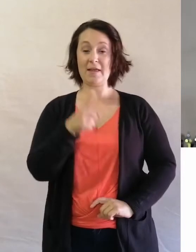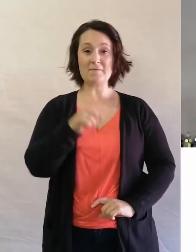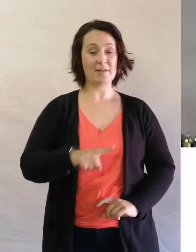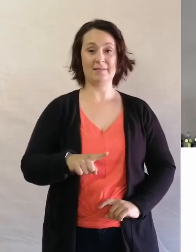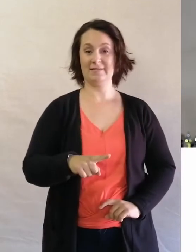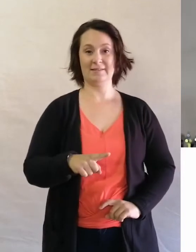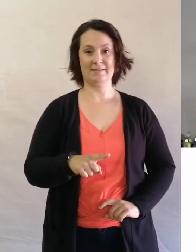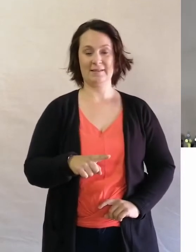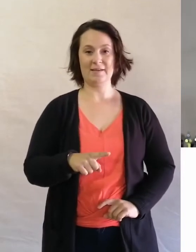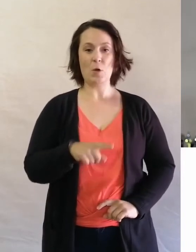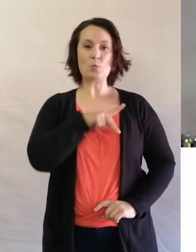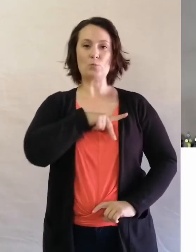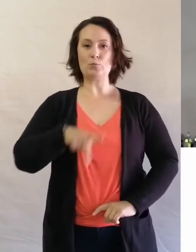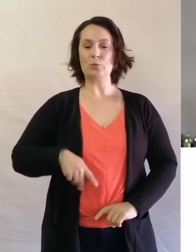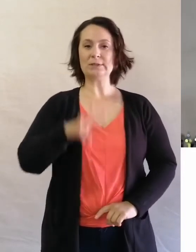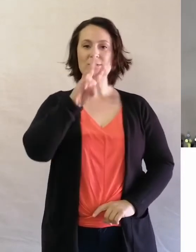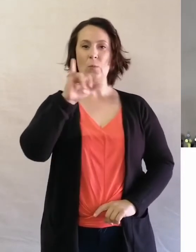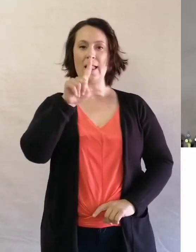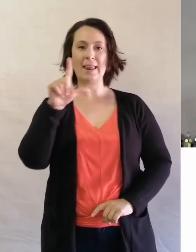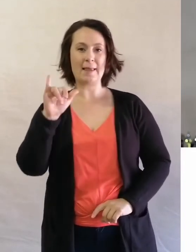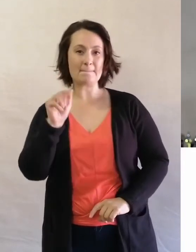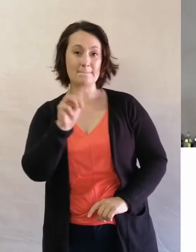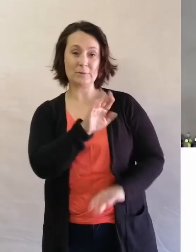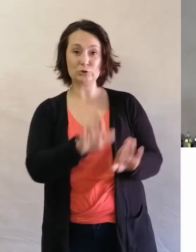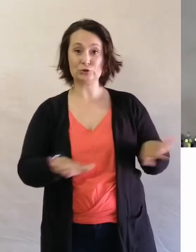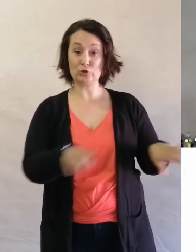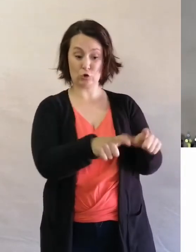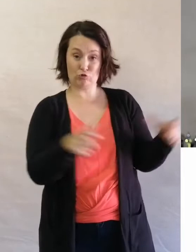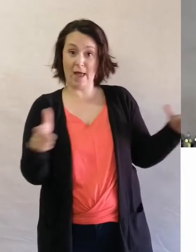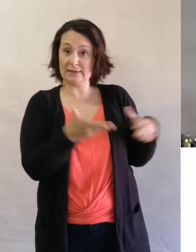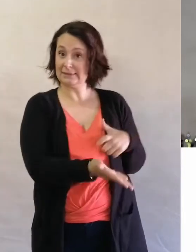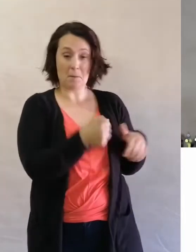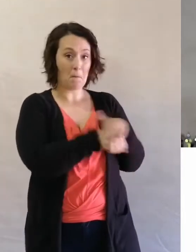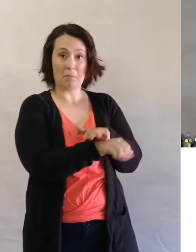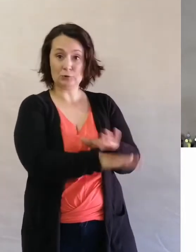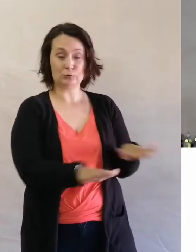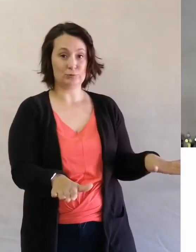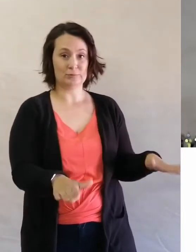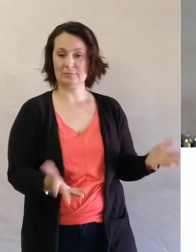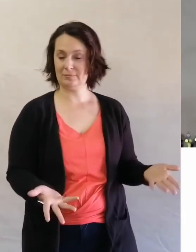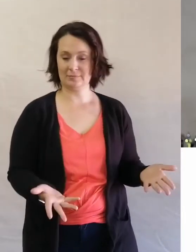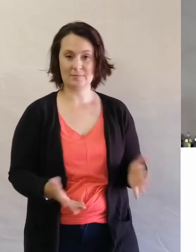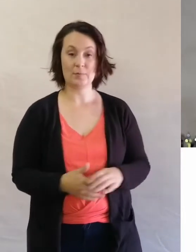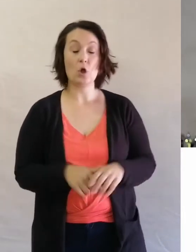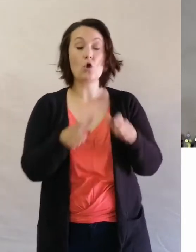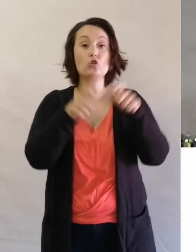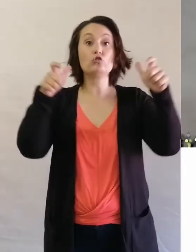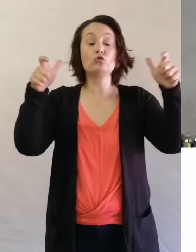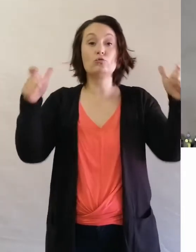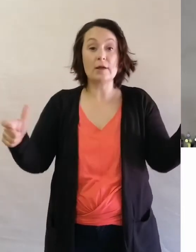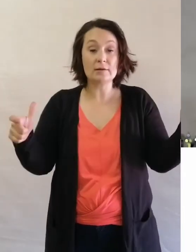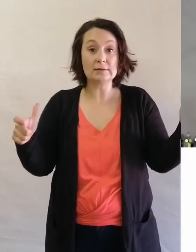They might be born famous, but they're not born great. Rick Warren says it this way. He says, greatness comes when someone